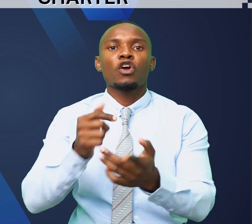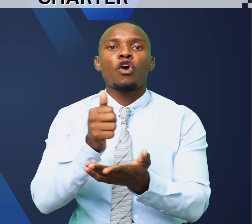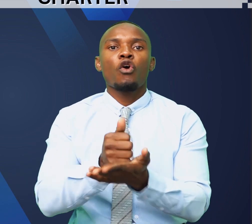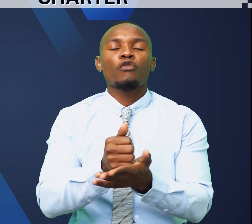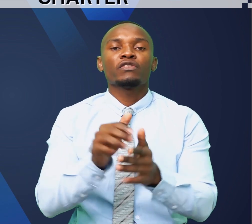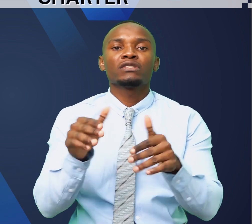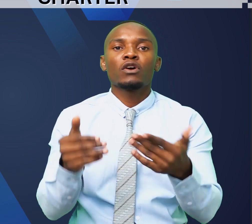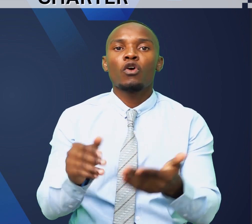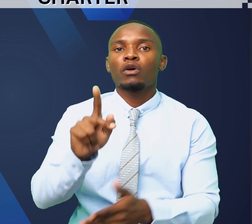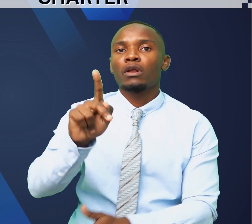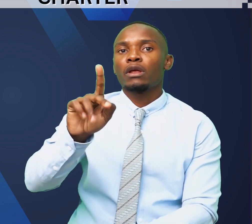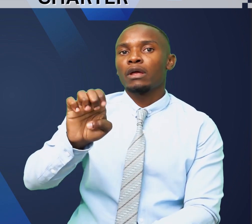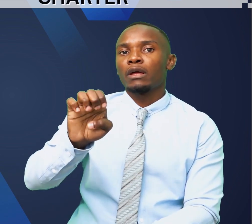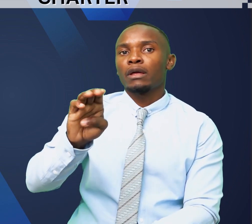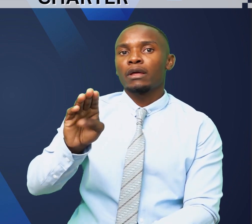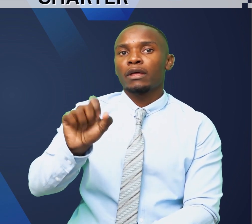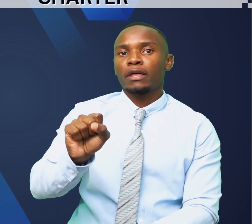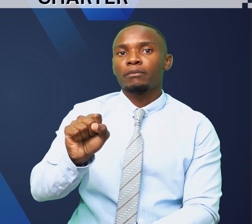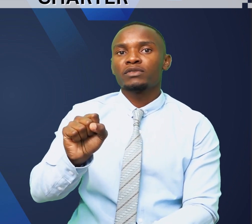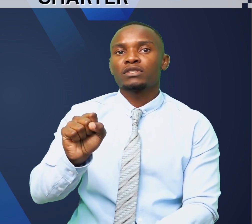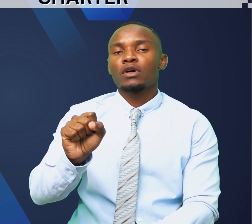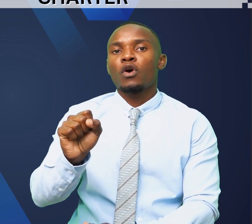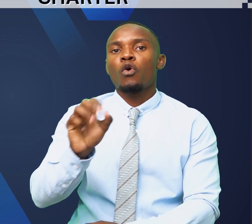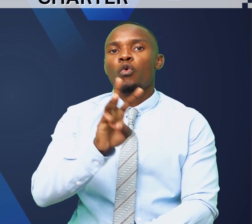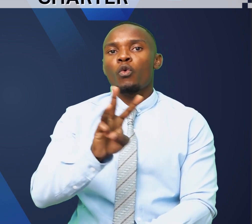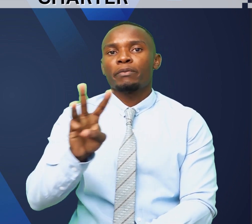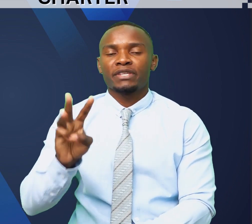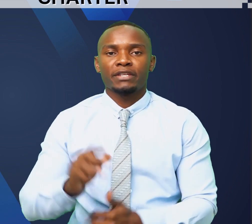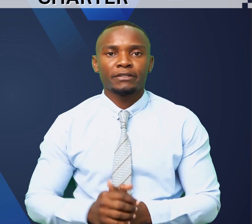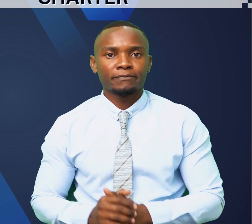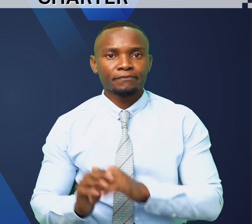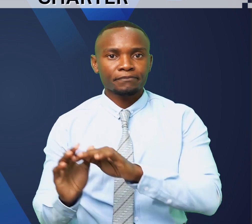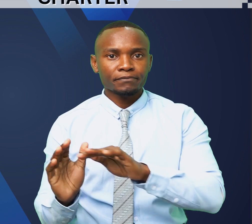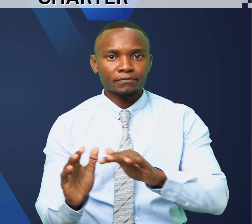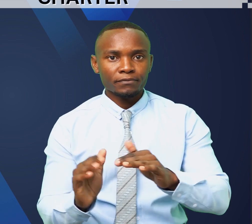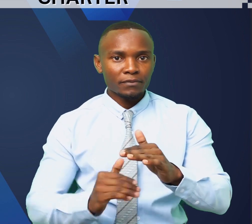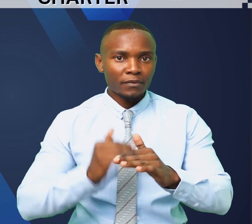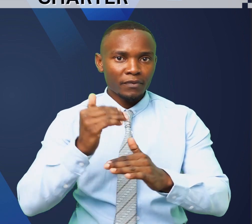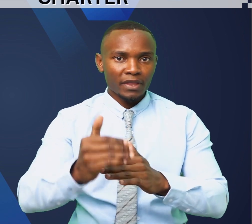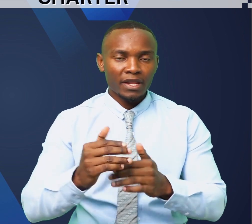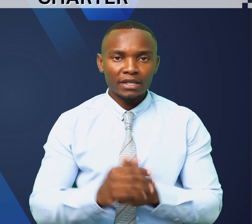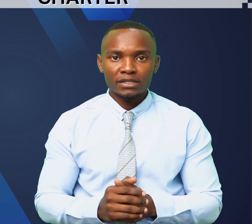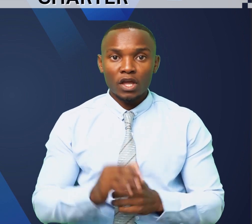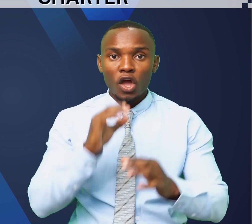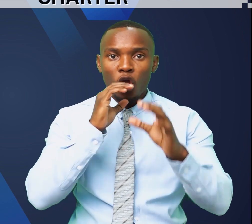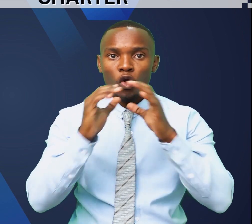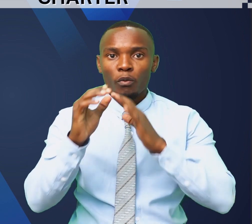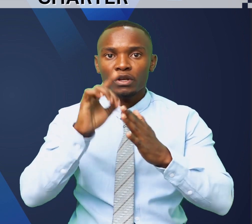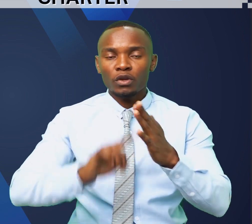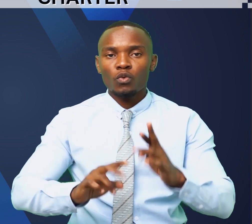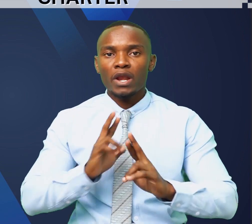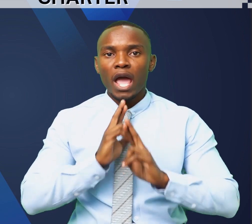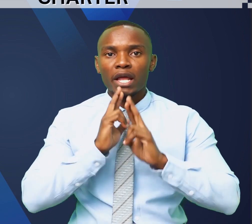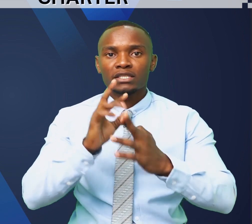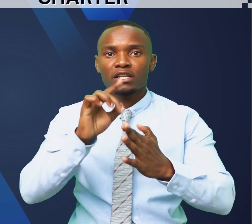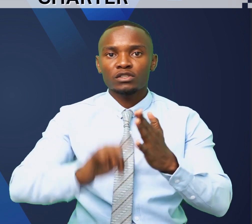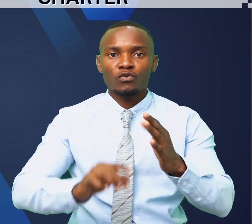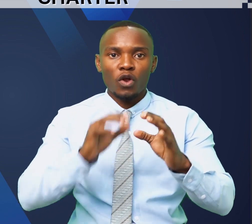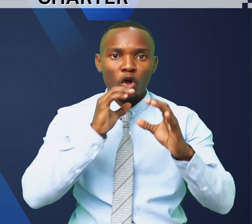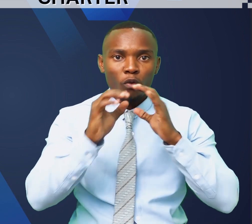Office or the KEBS website. Service rendered: communicate outcome of the application and dispatch